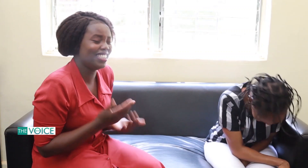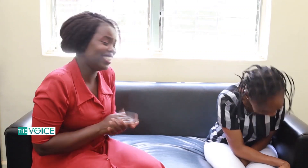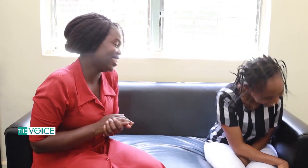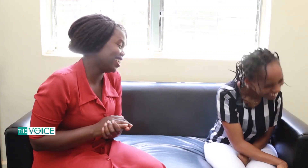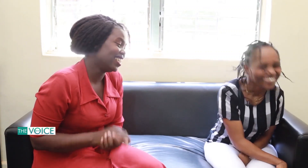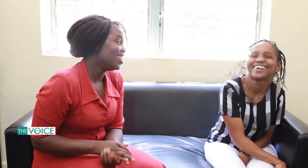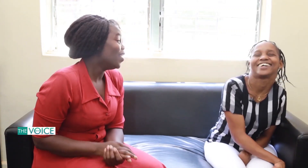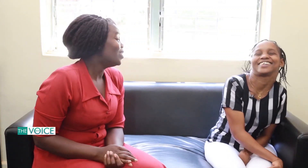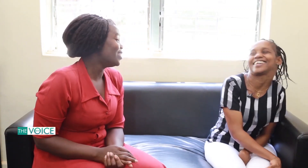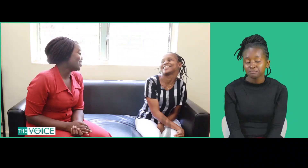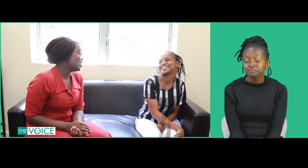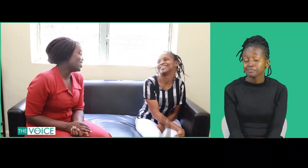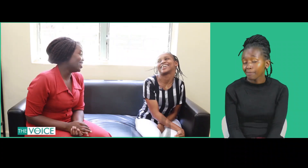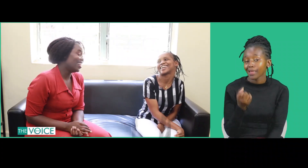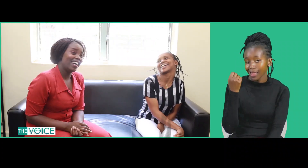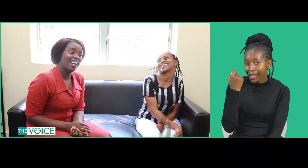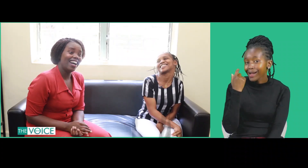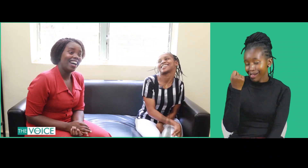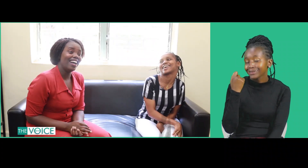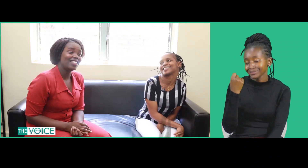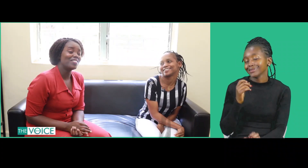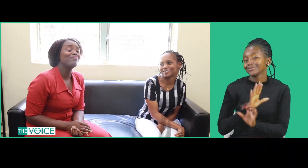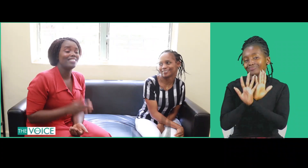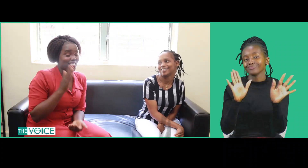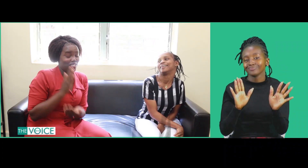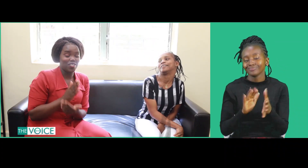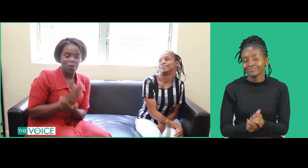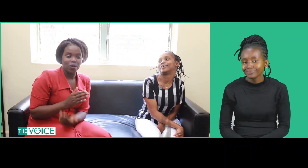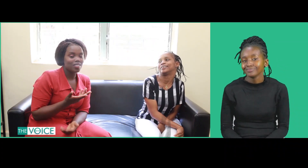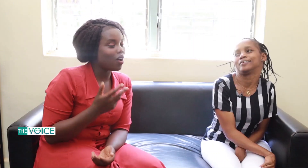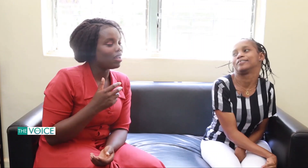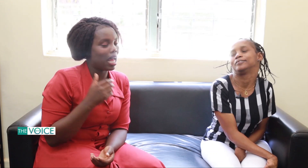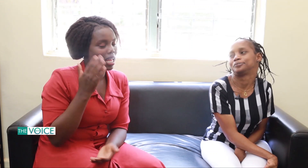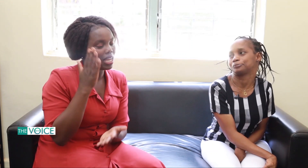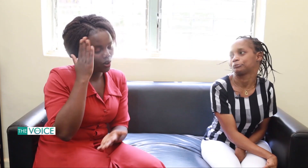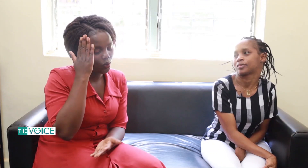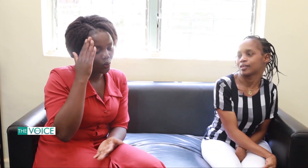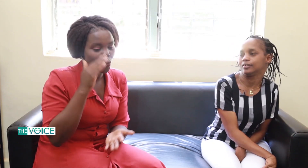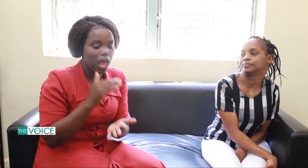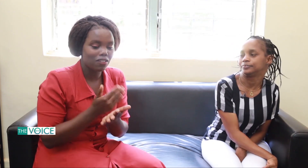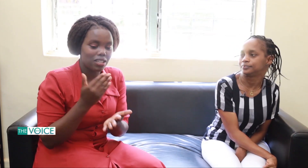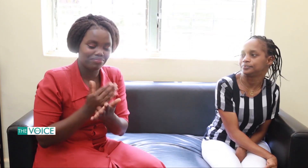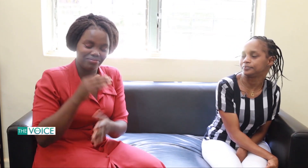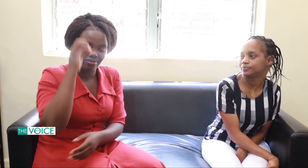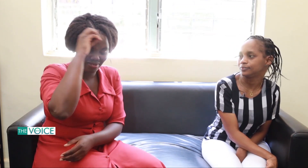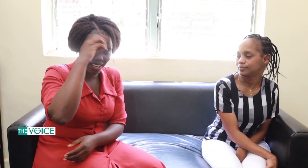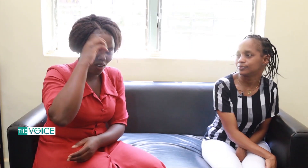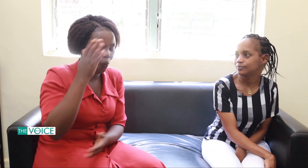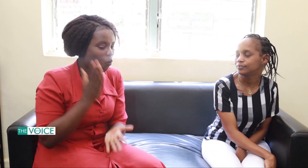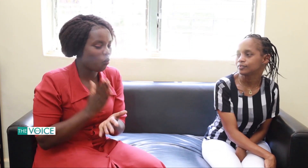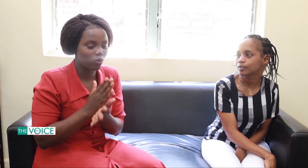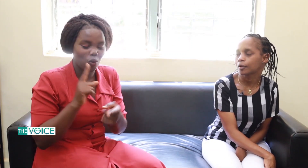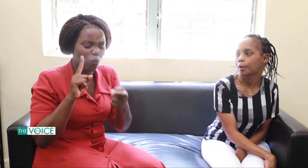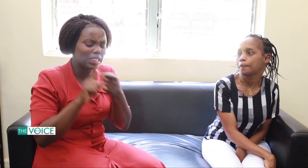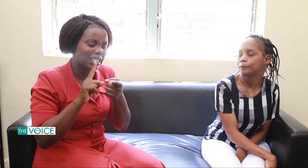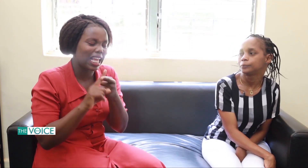question. I get you, I understand, you know. True, that is very true. I know, we